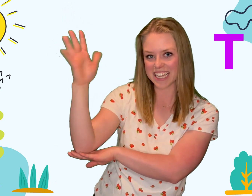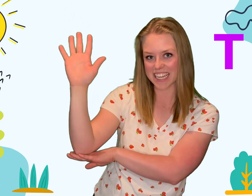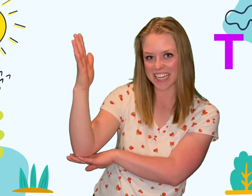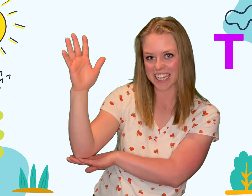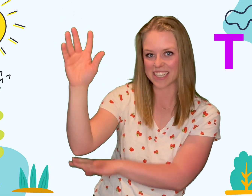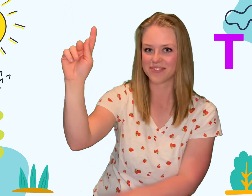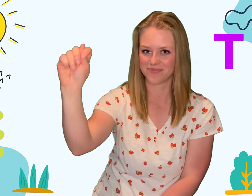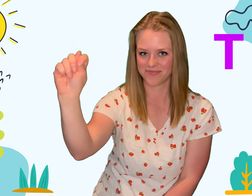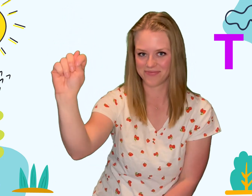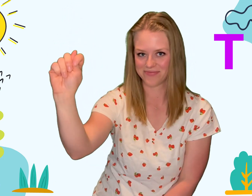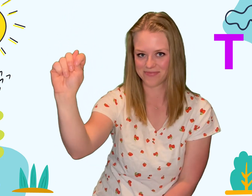Tree.